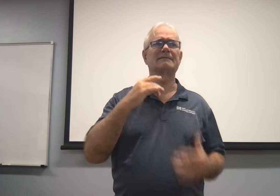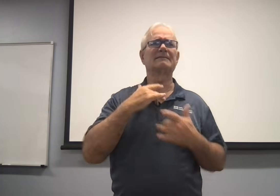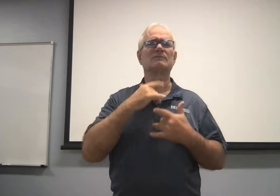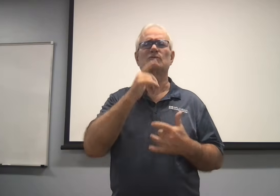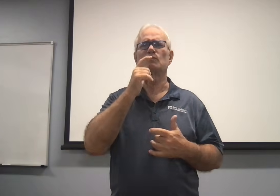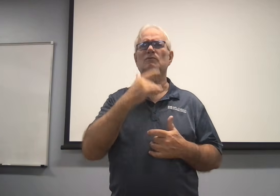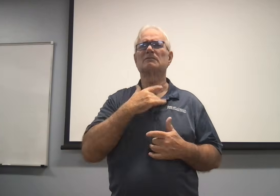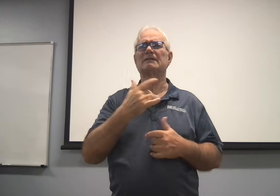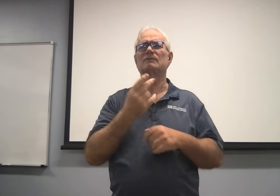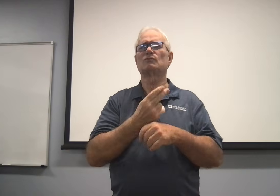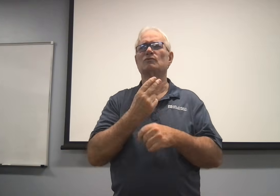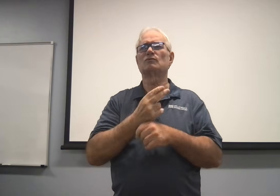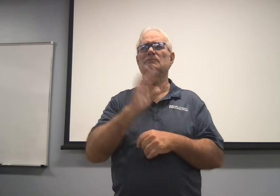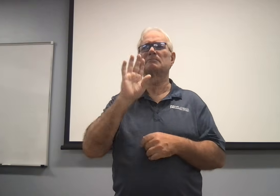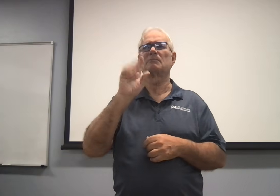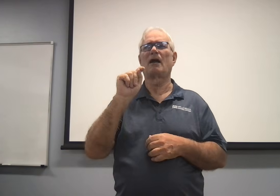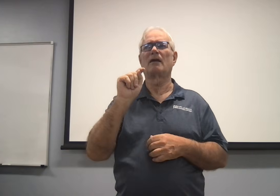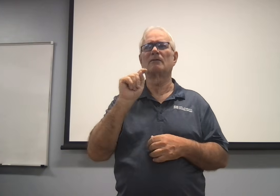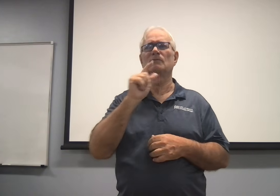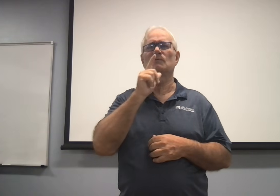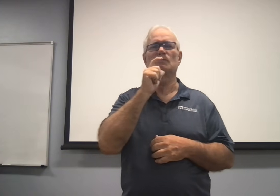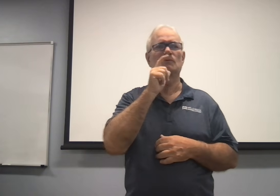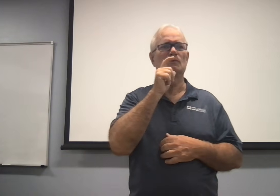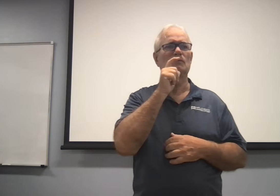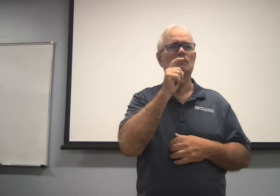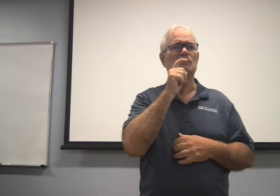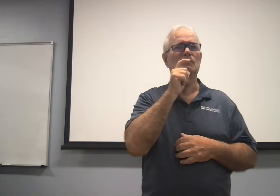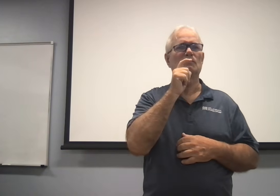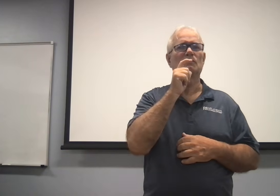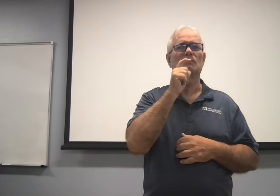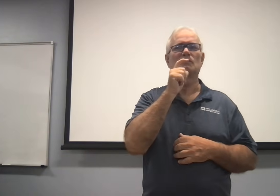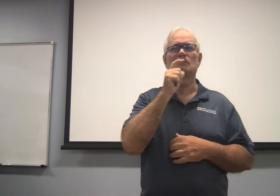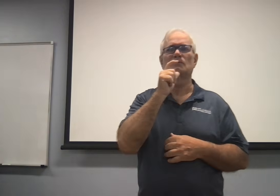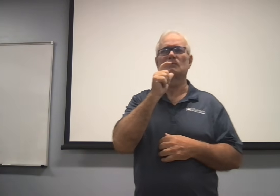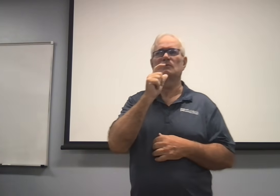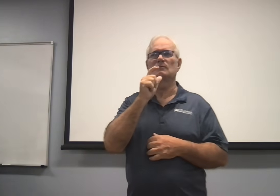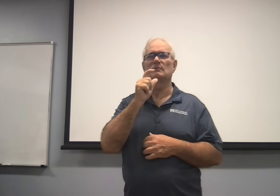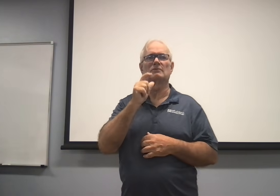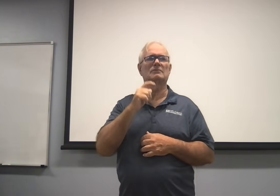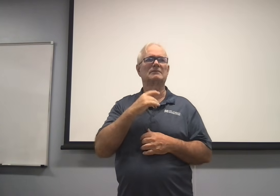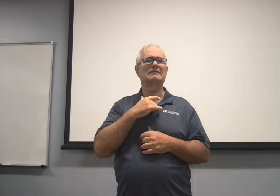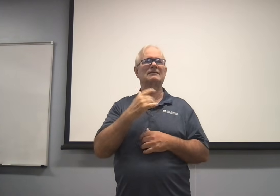But, B-U-T. Where do you see someone use B-U-T? But.